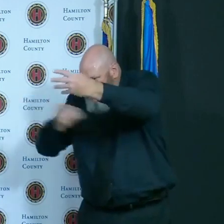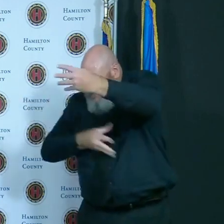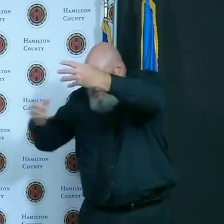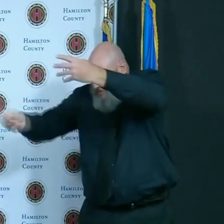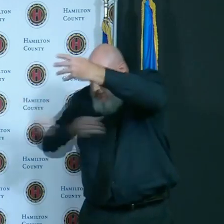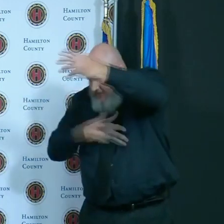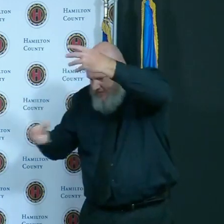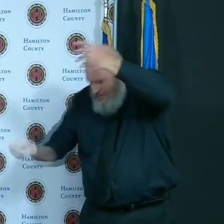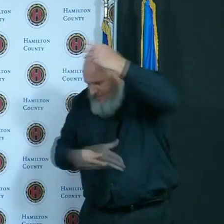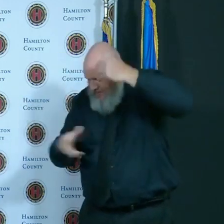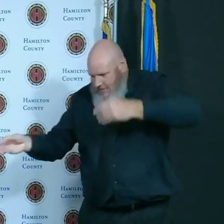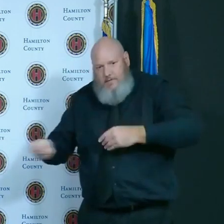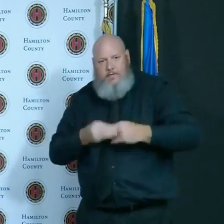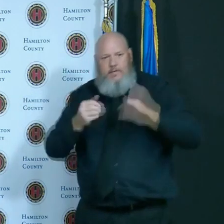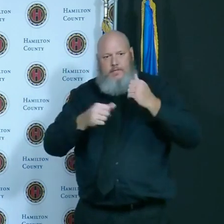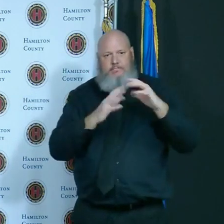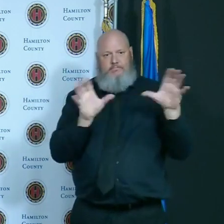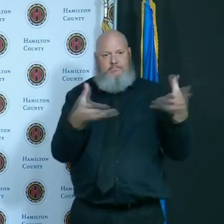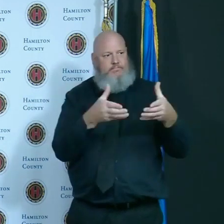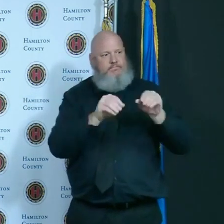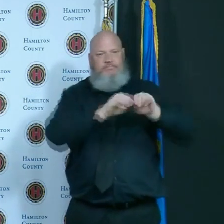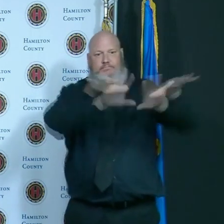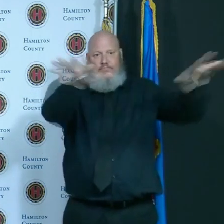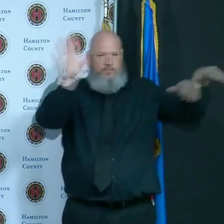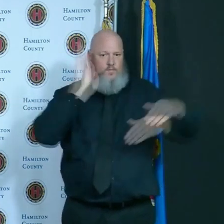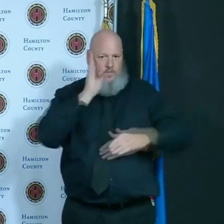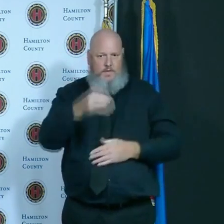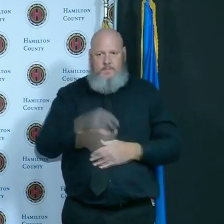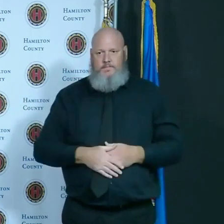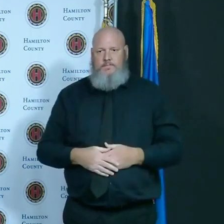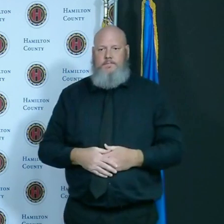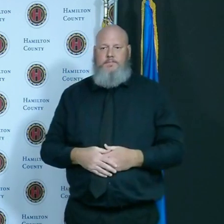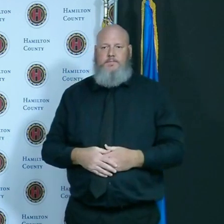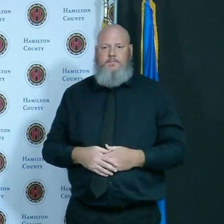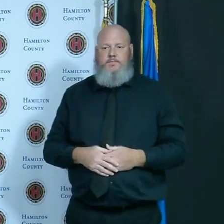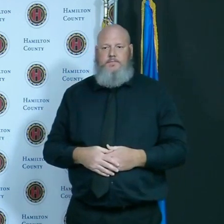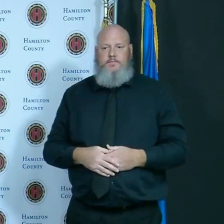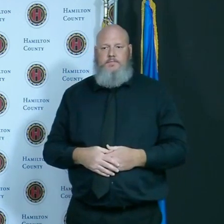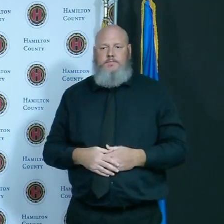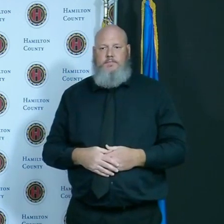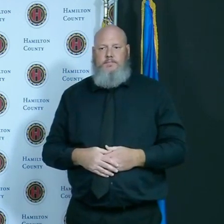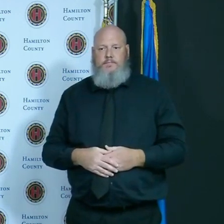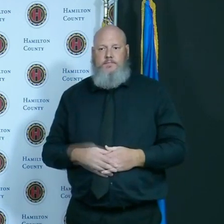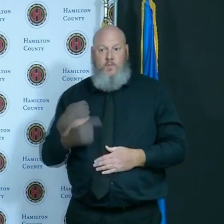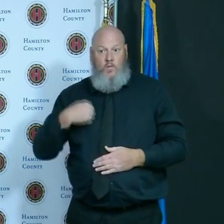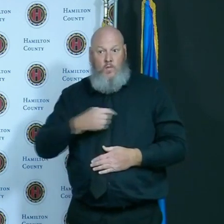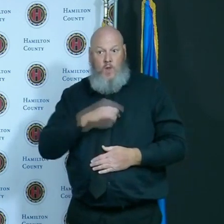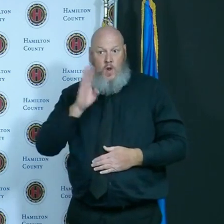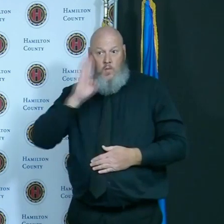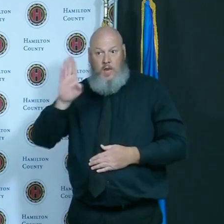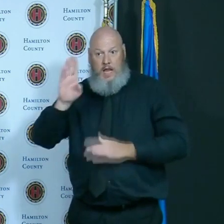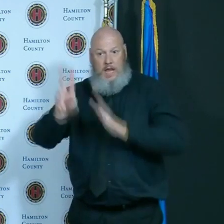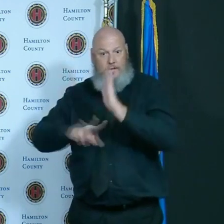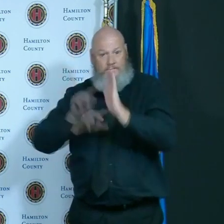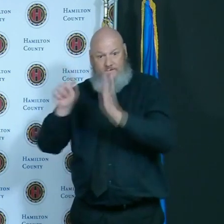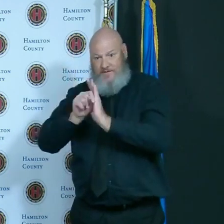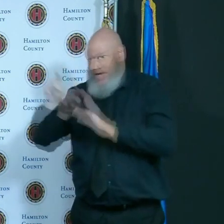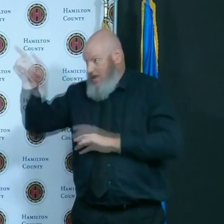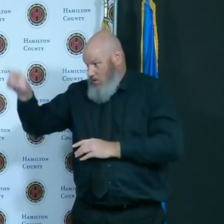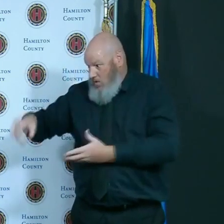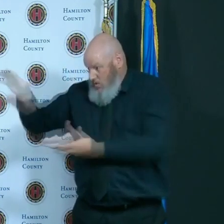them. The council will be organized and run by you and your peers. Hannah